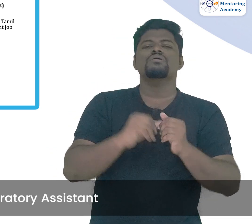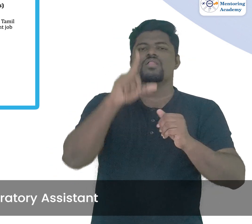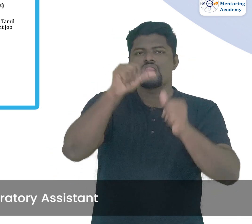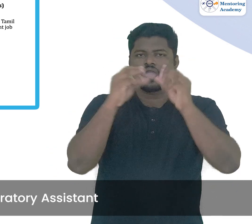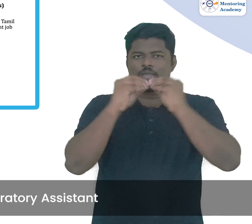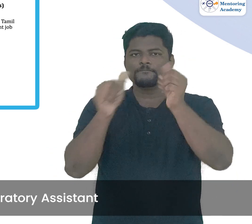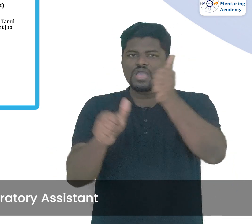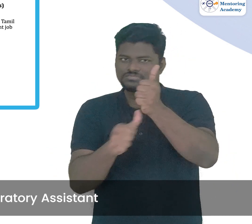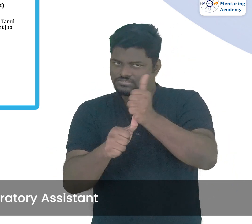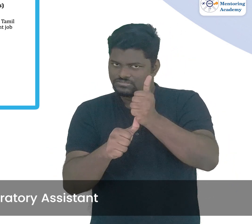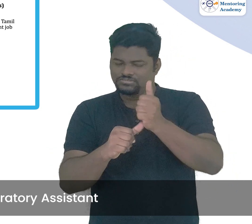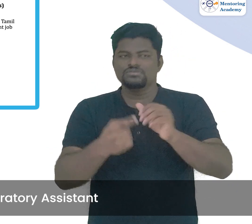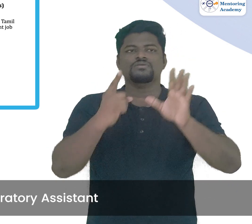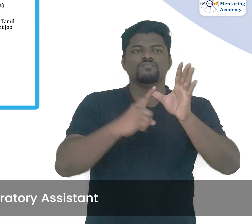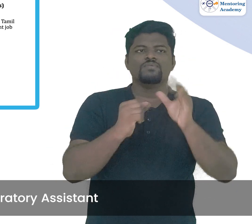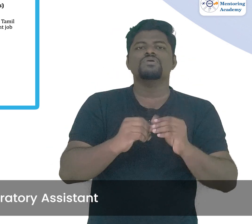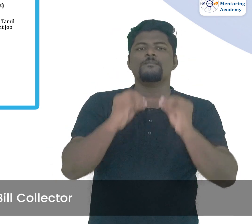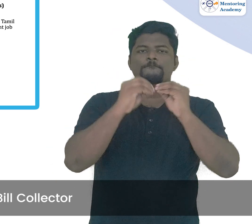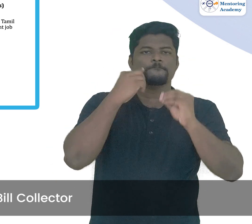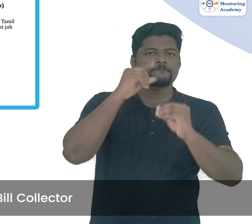Laboratory Assistant, Bill Collector.